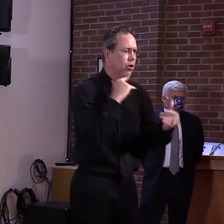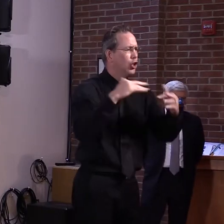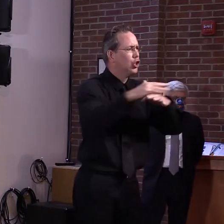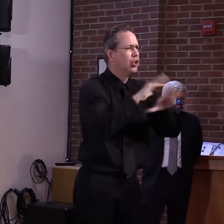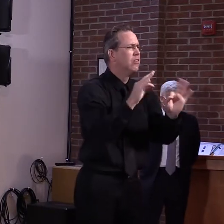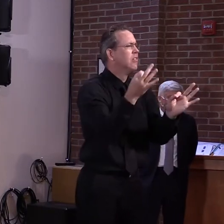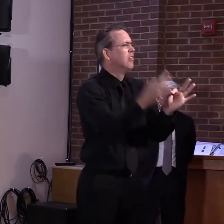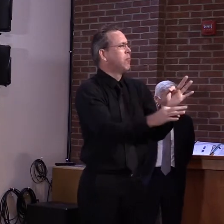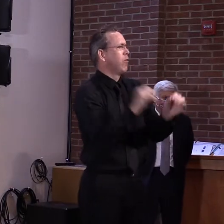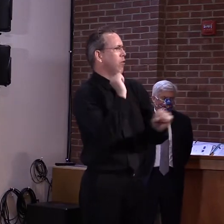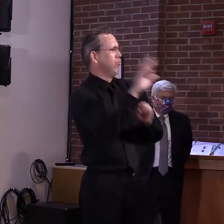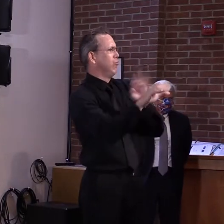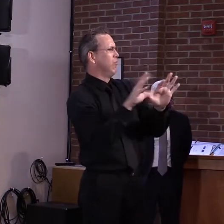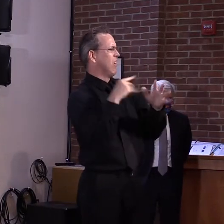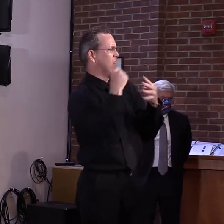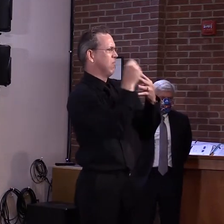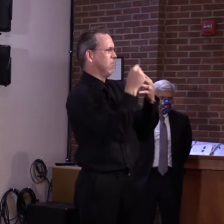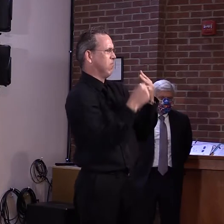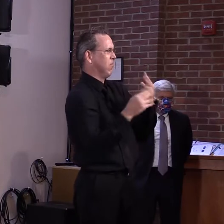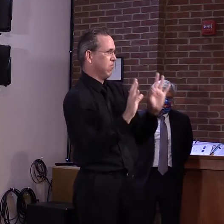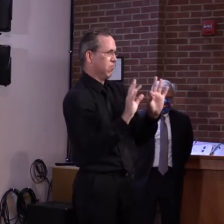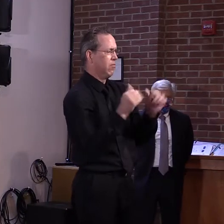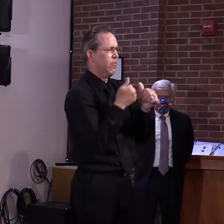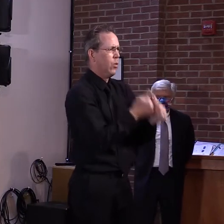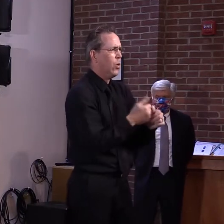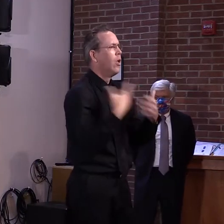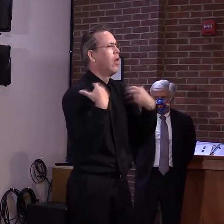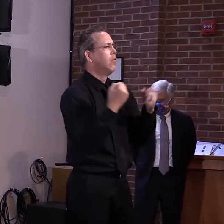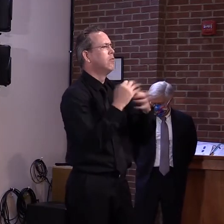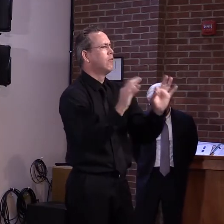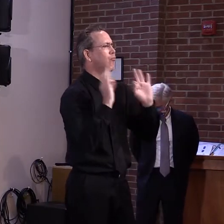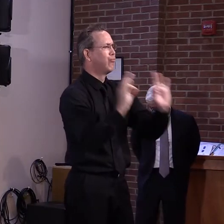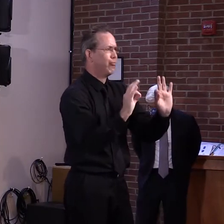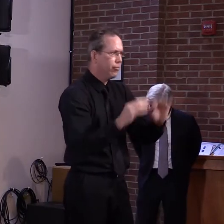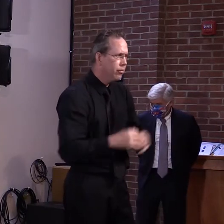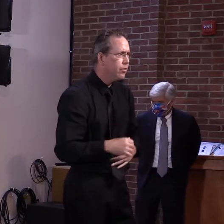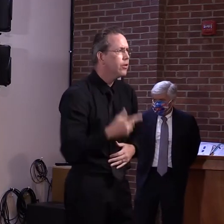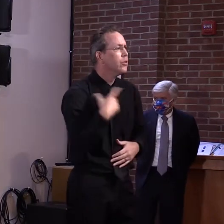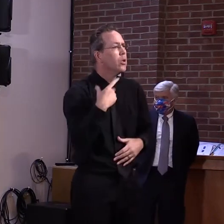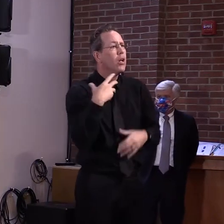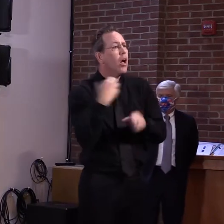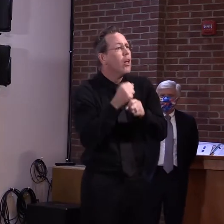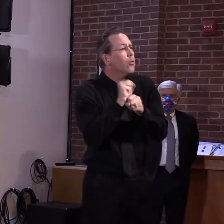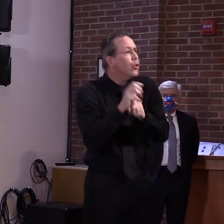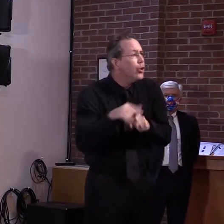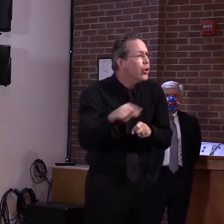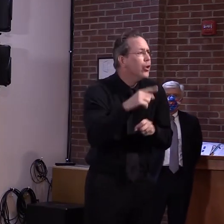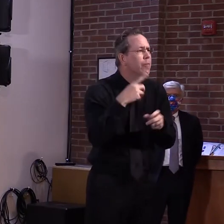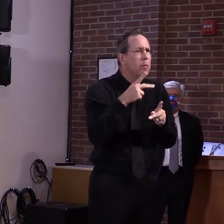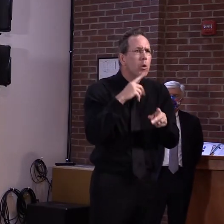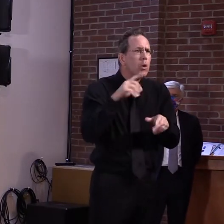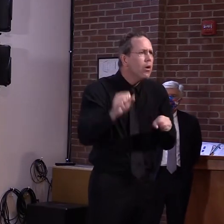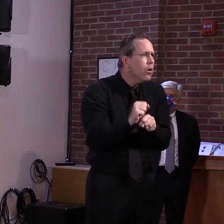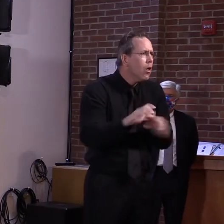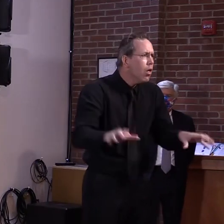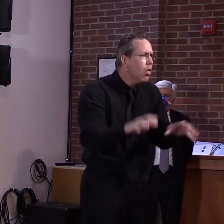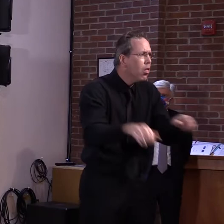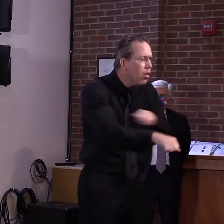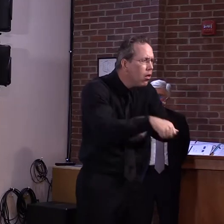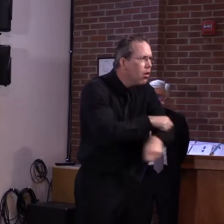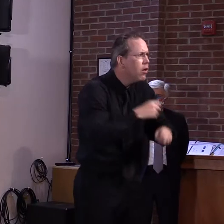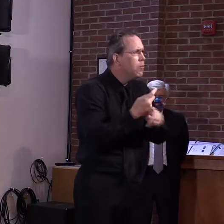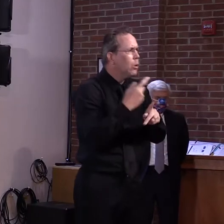it. The health department is also working to help Vermonters understand what the most risky situations